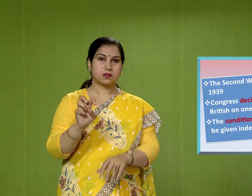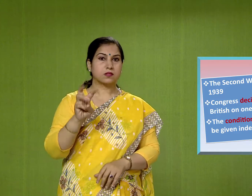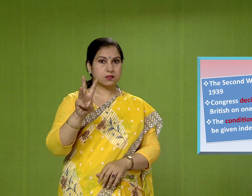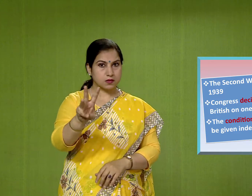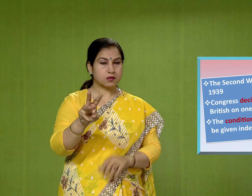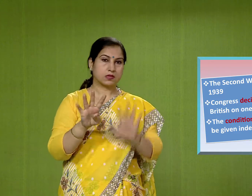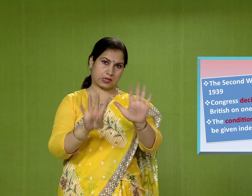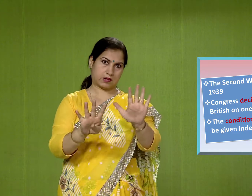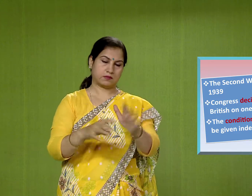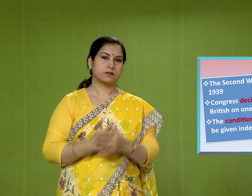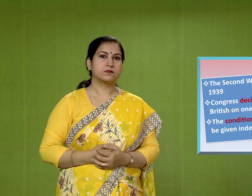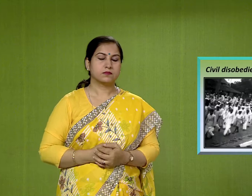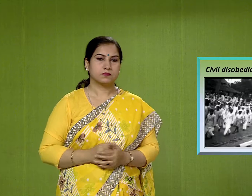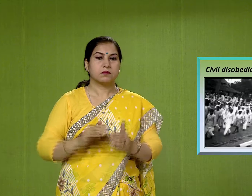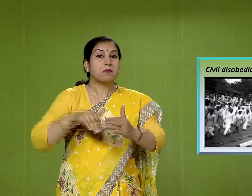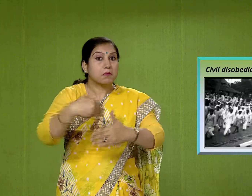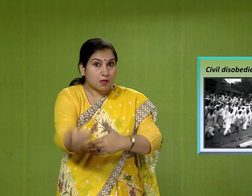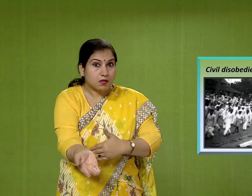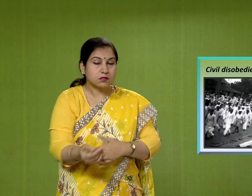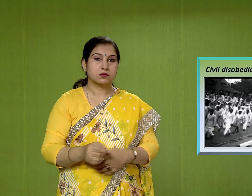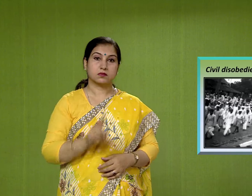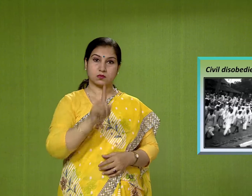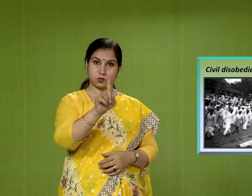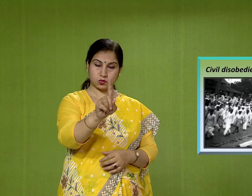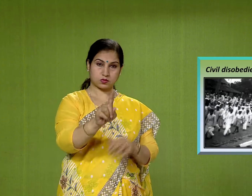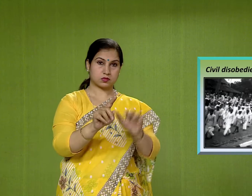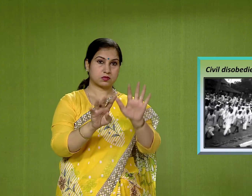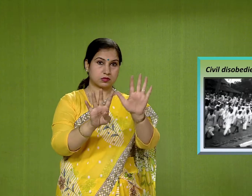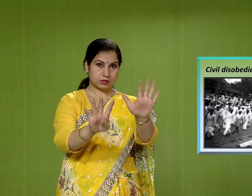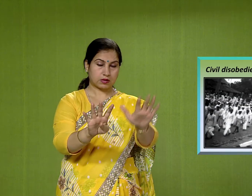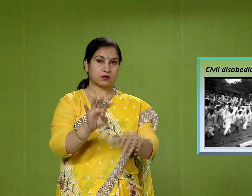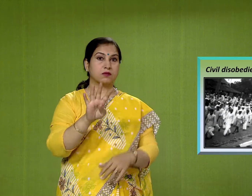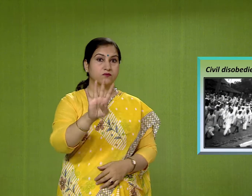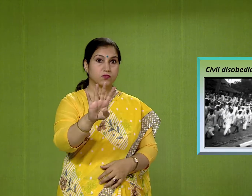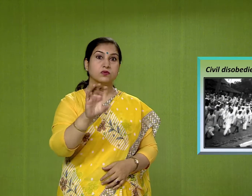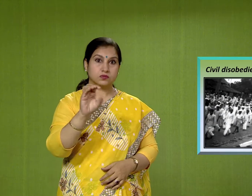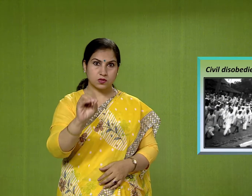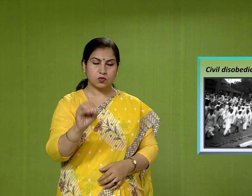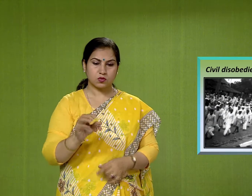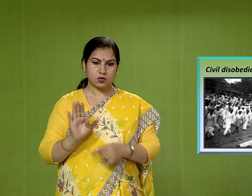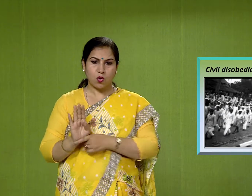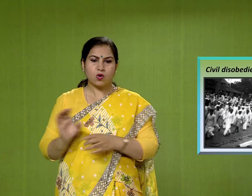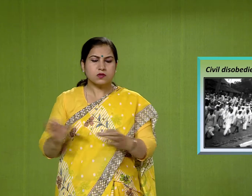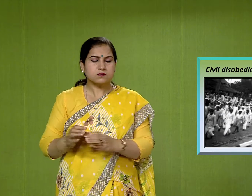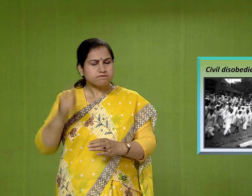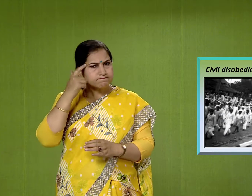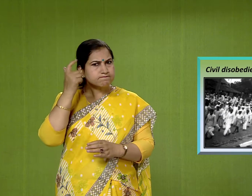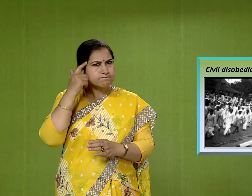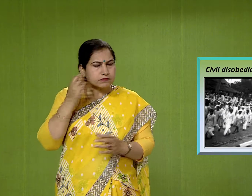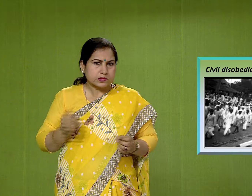In the year 1940, the Congress started the civil disobedience movement.